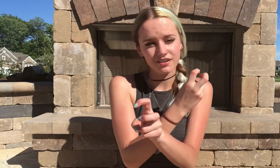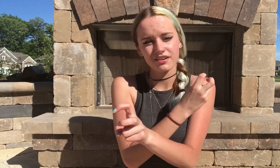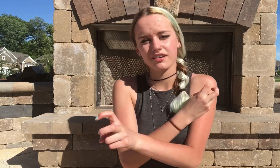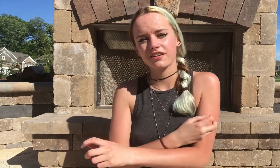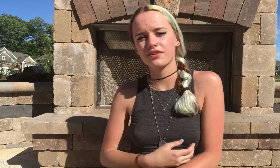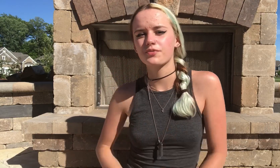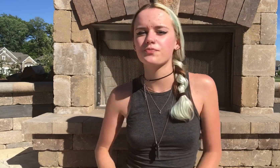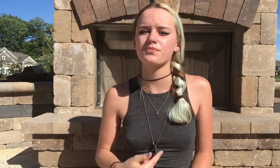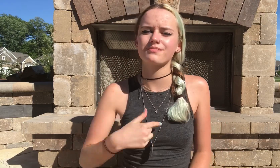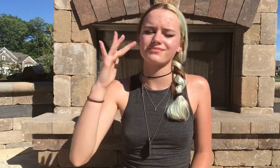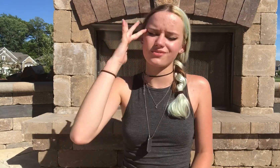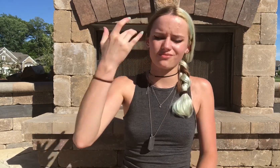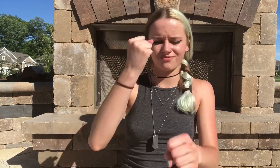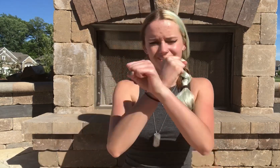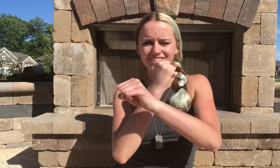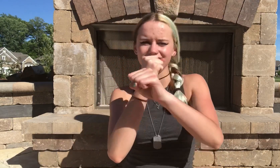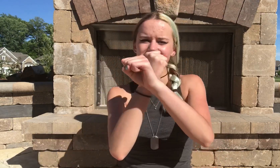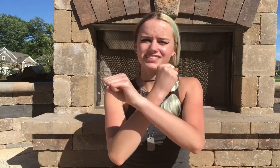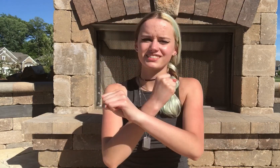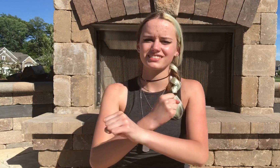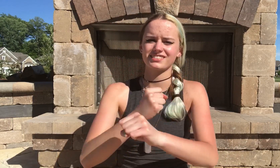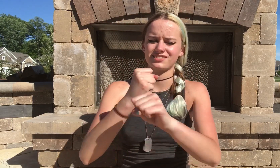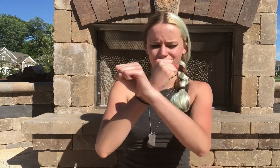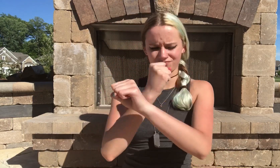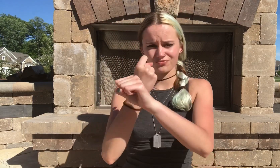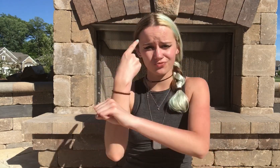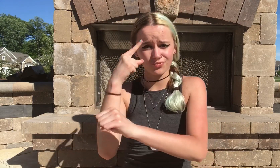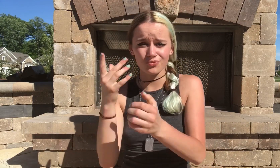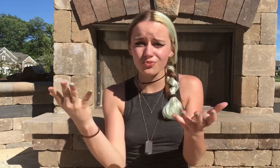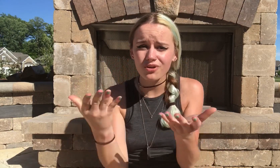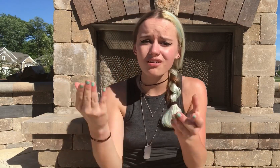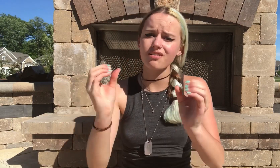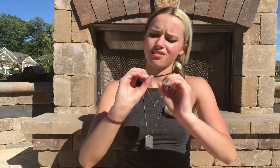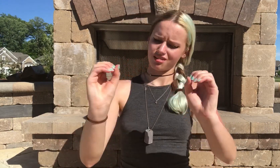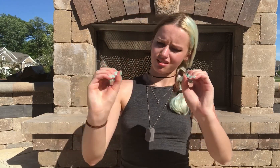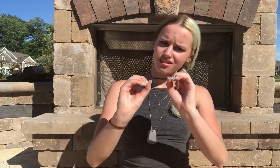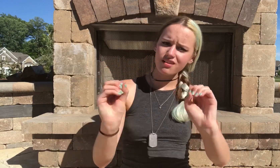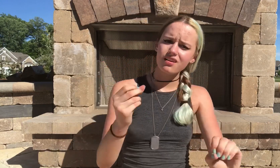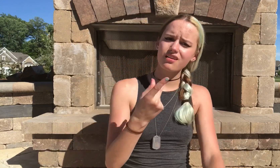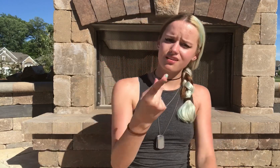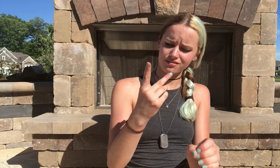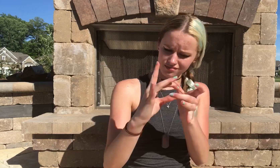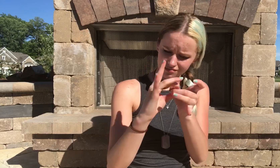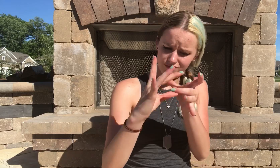I'm tired of fighting, fighting for nothing, carelessly drifting apart